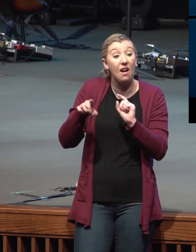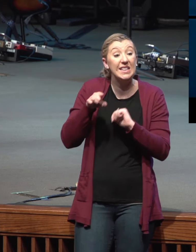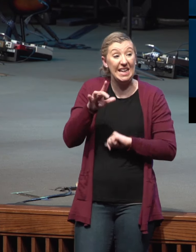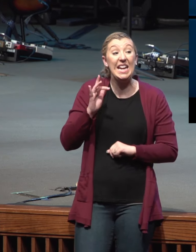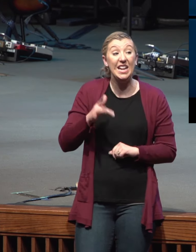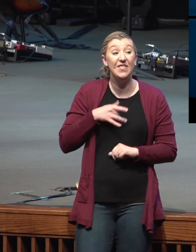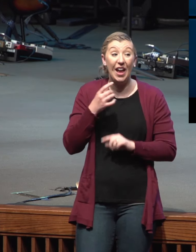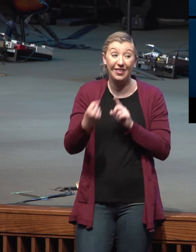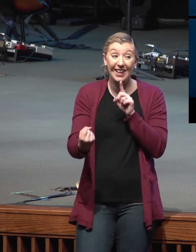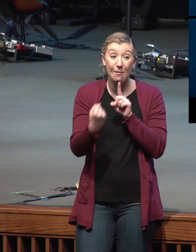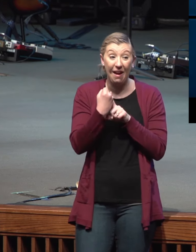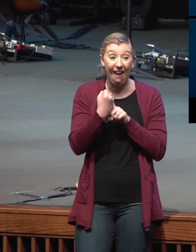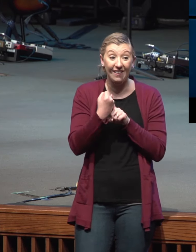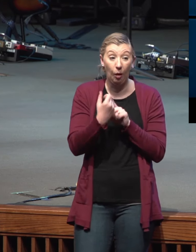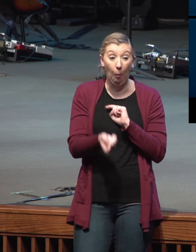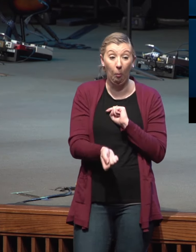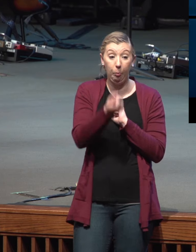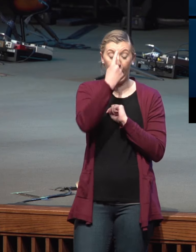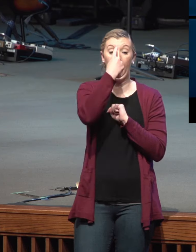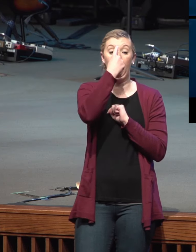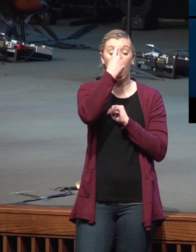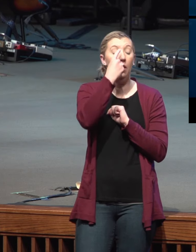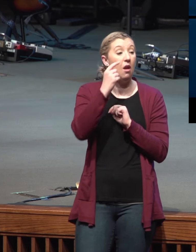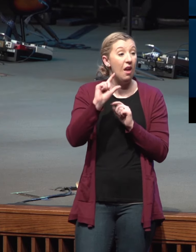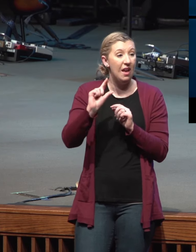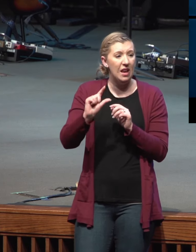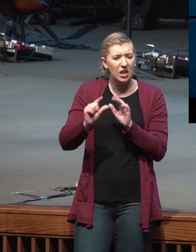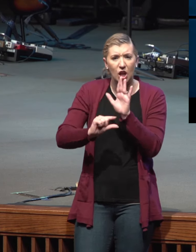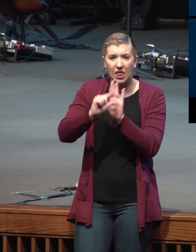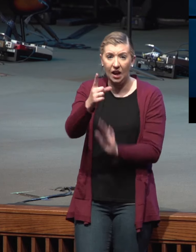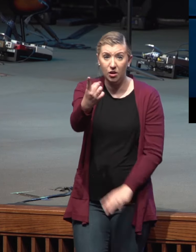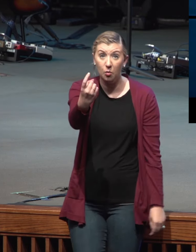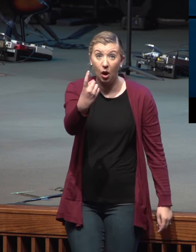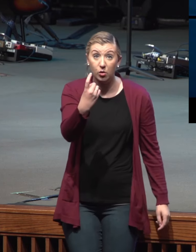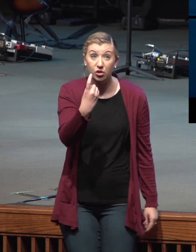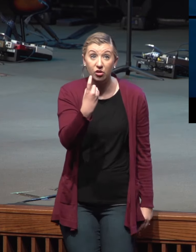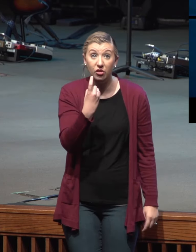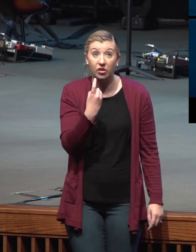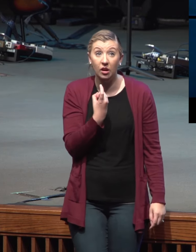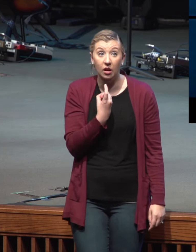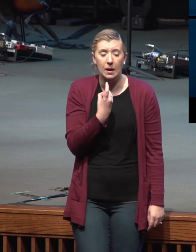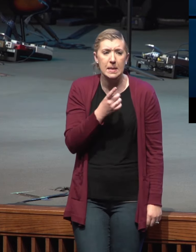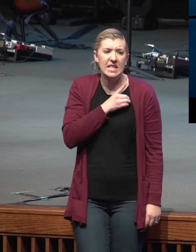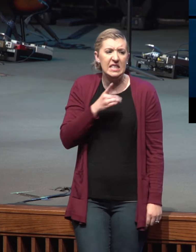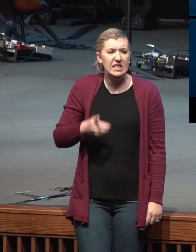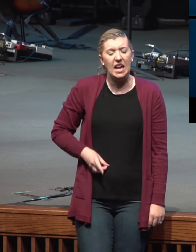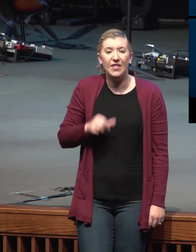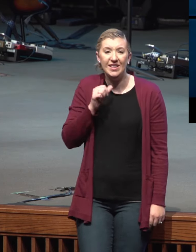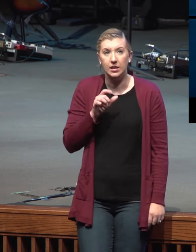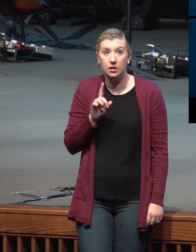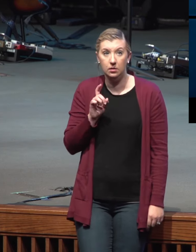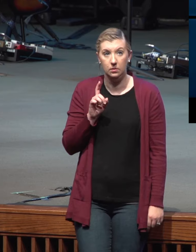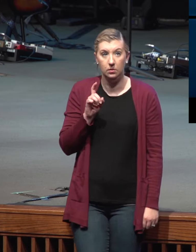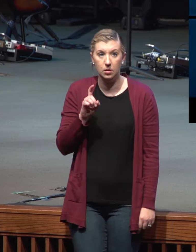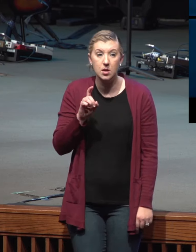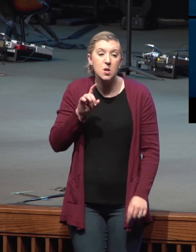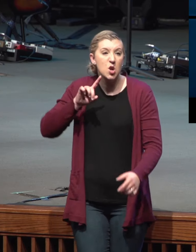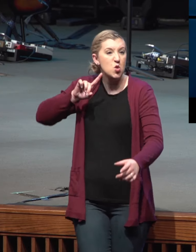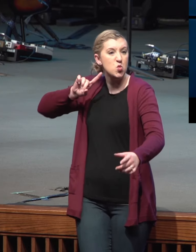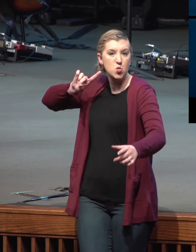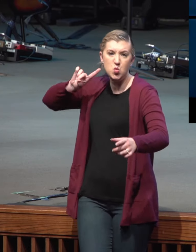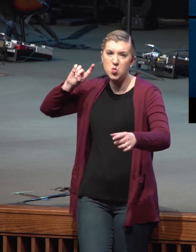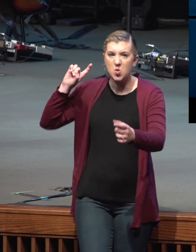its impact. As Goliath approached, David doesn't walk up gingerly. David